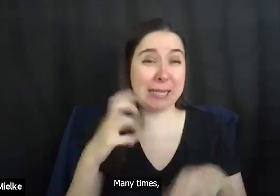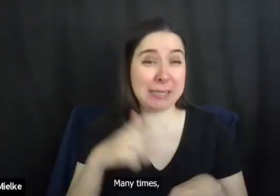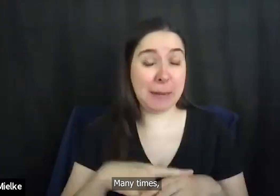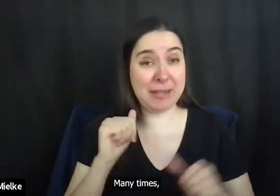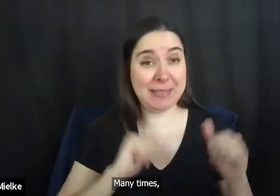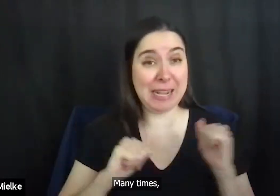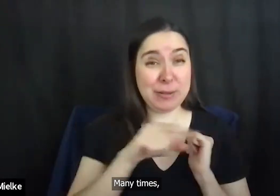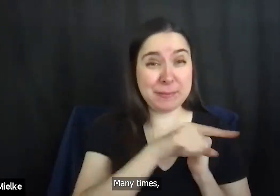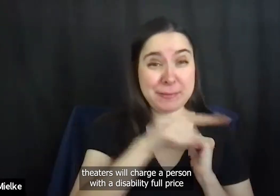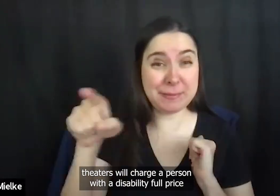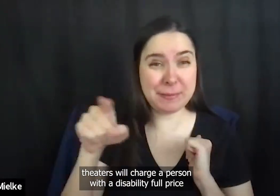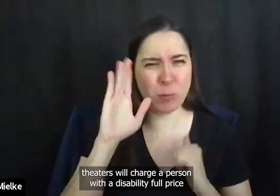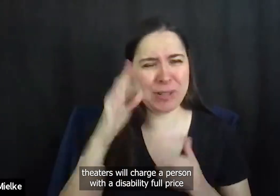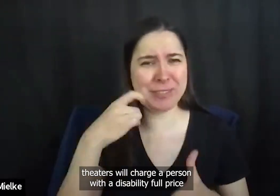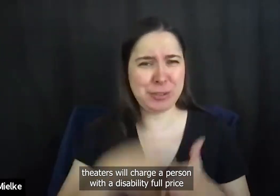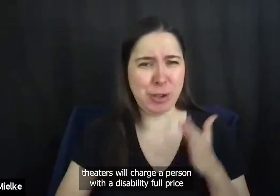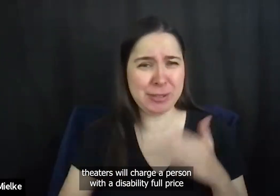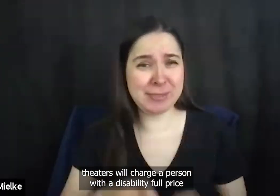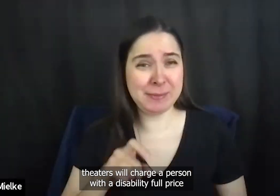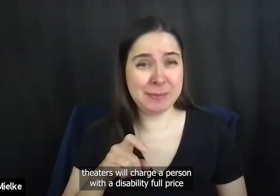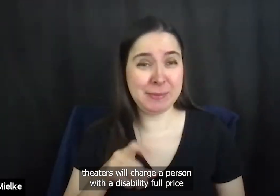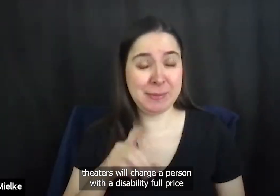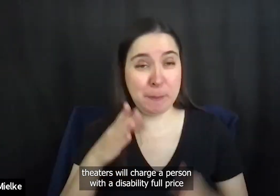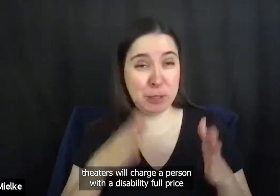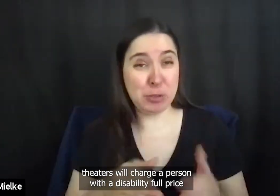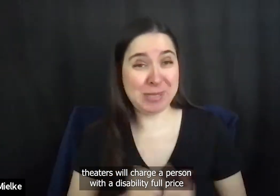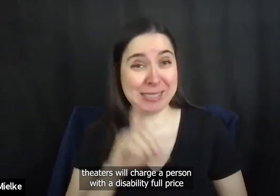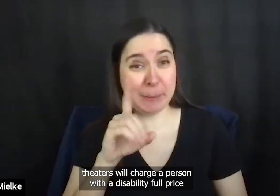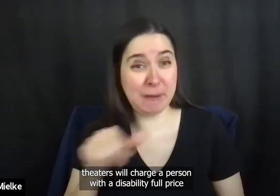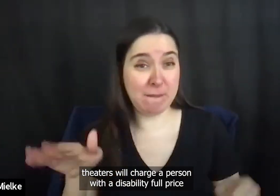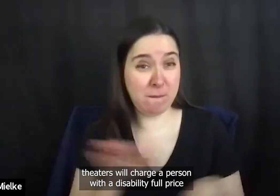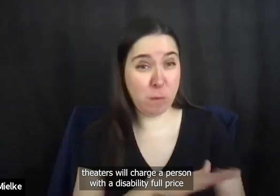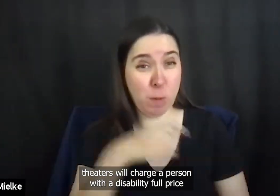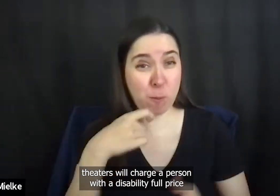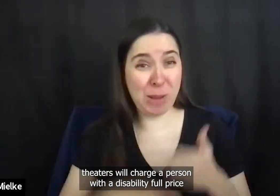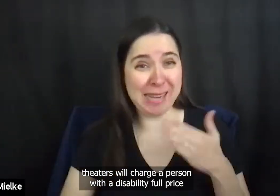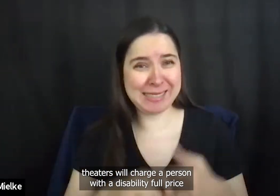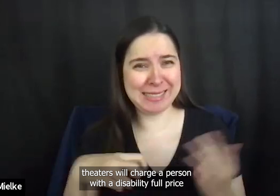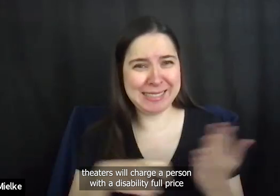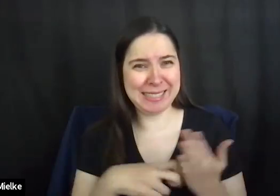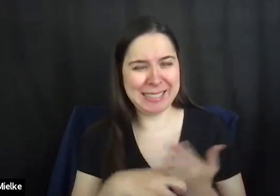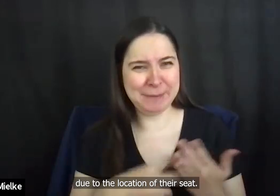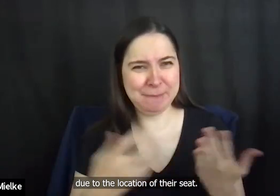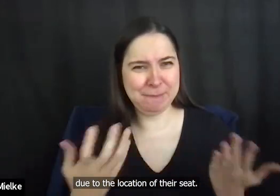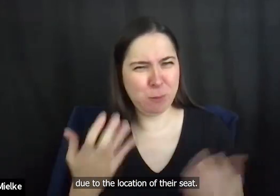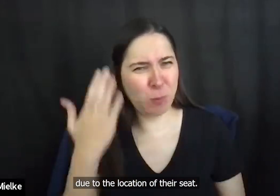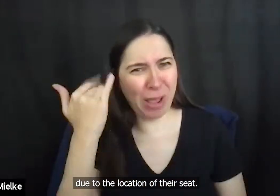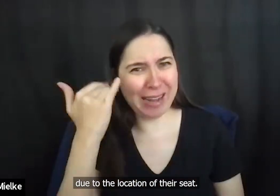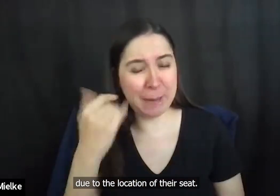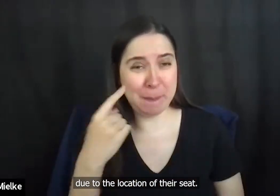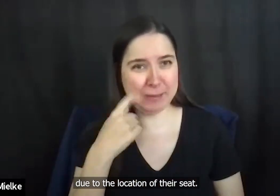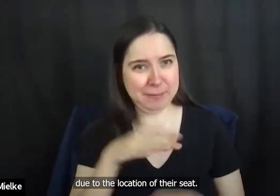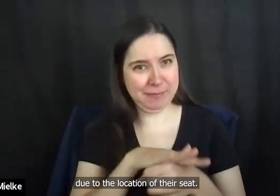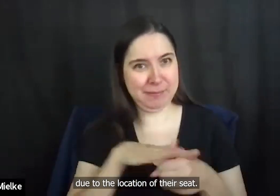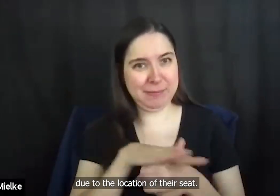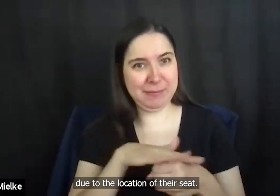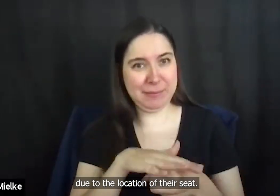Many times, theaters will charge a person with a disability full price due to the location of their